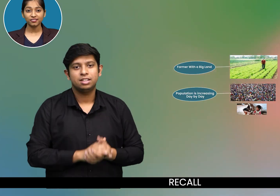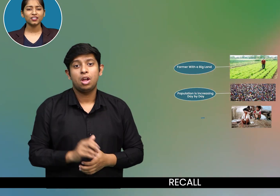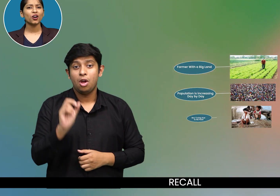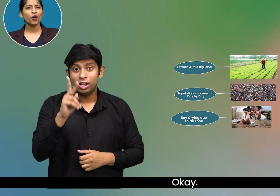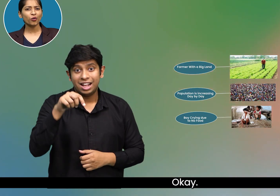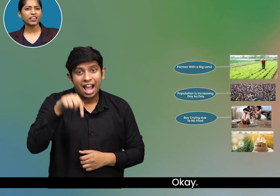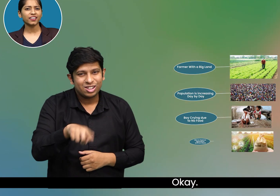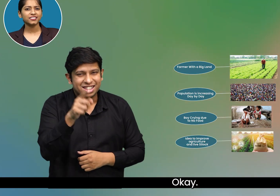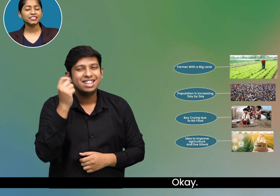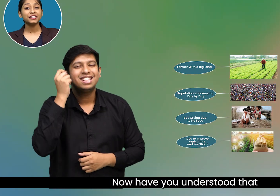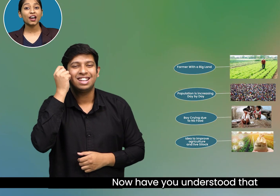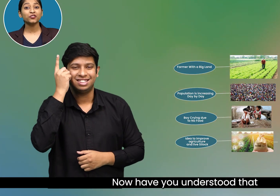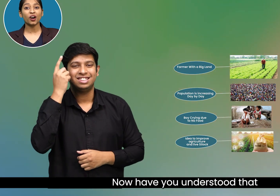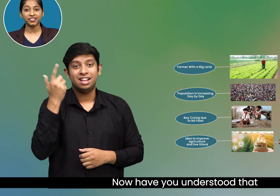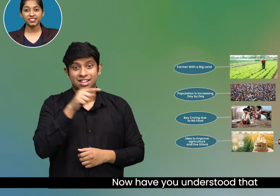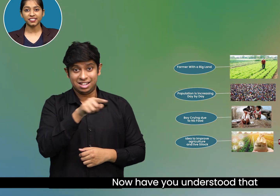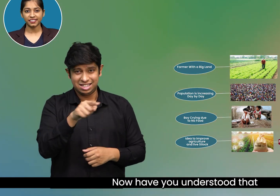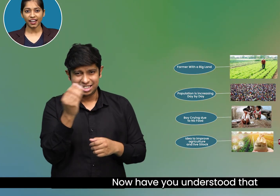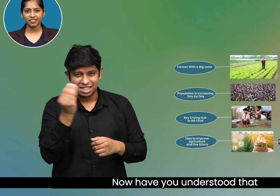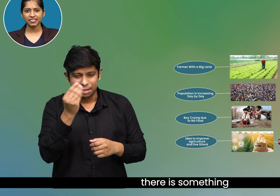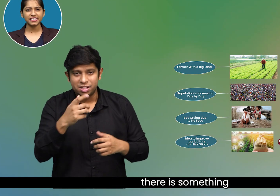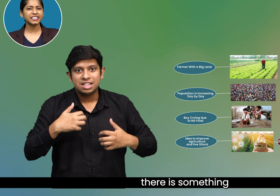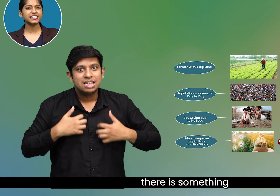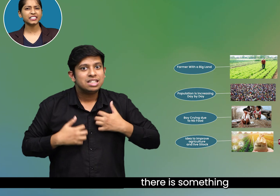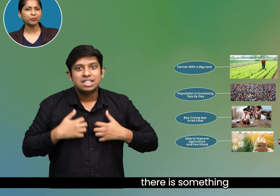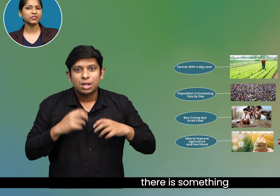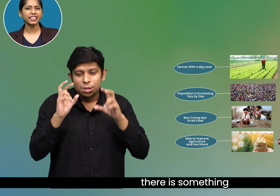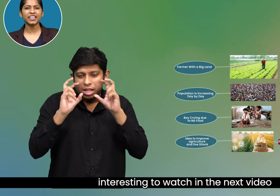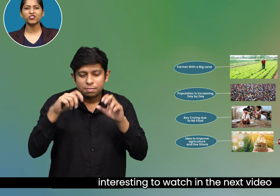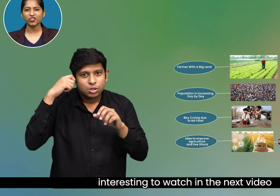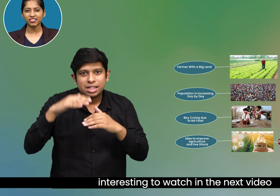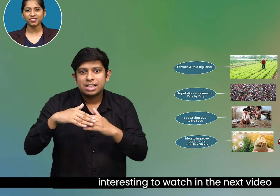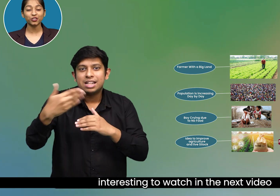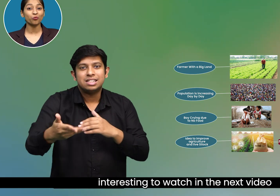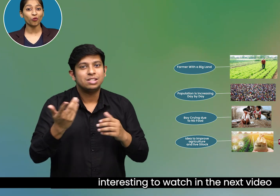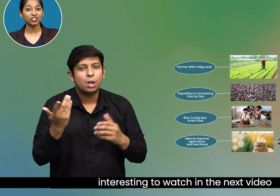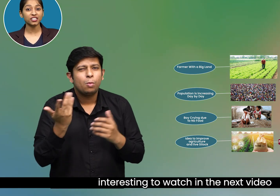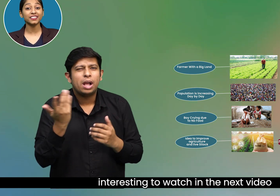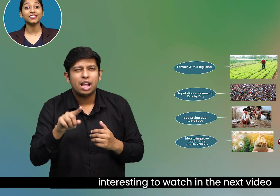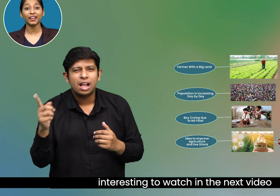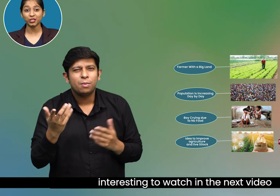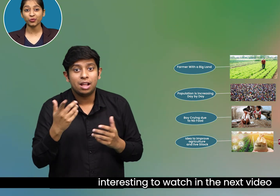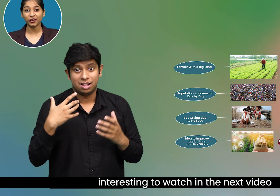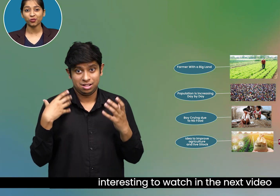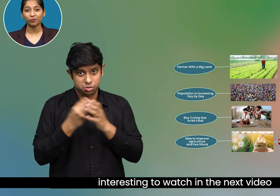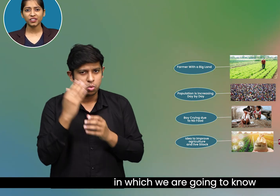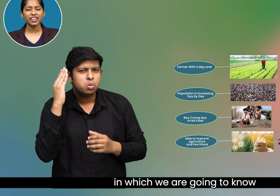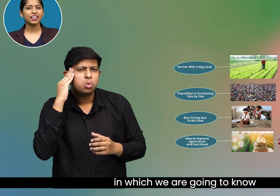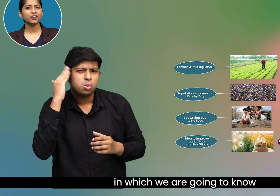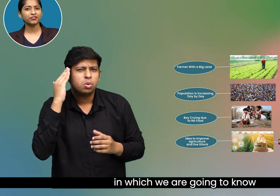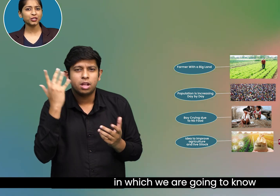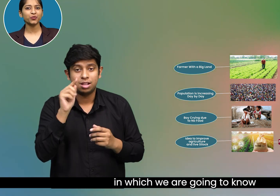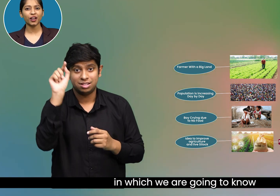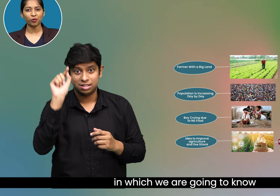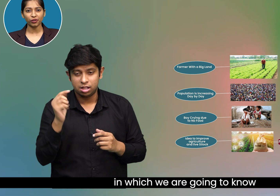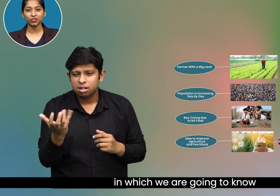Recall. Okay, now you understood that there is something interesting to watch in the next video,